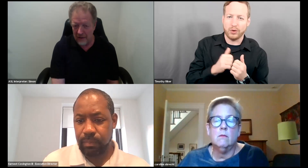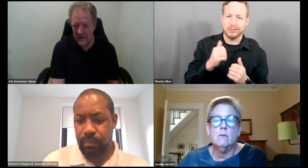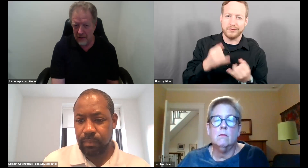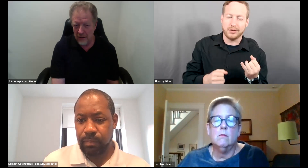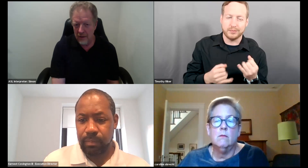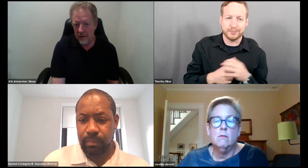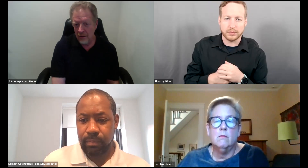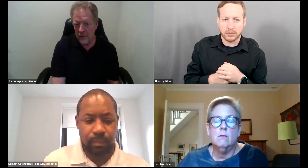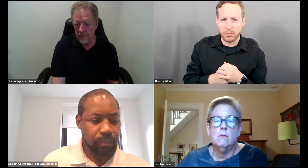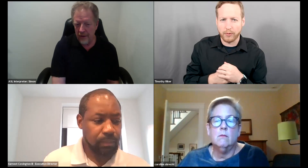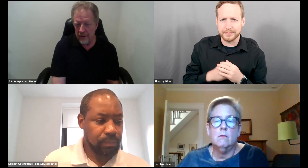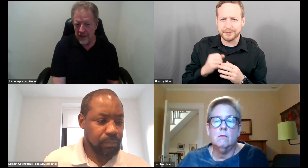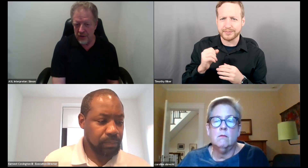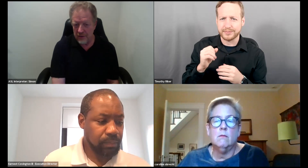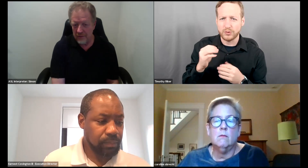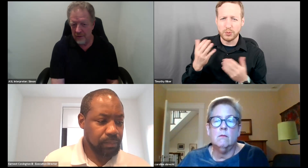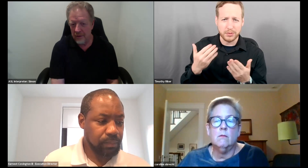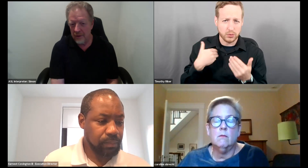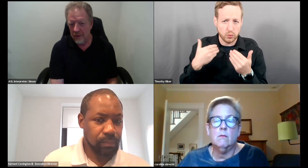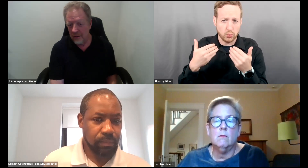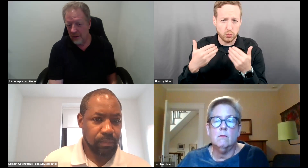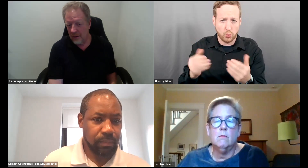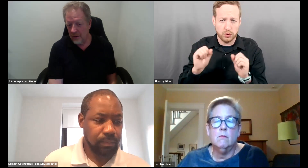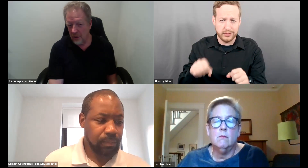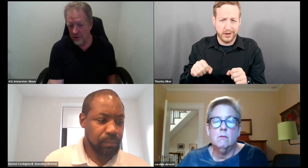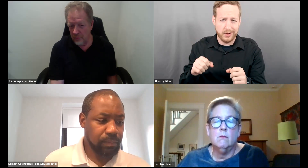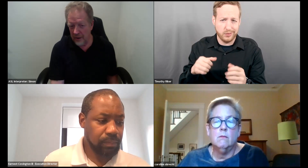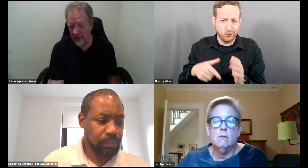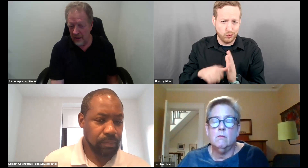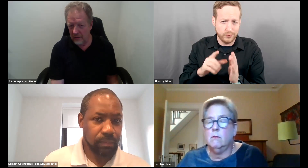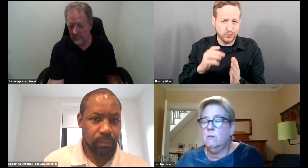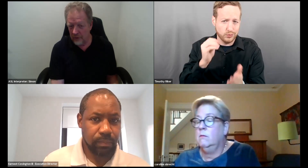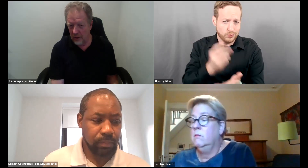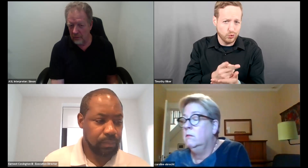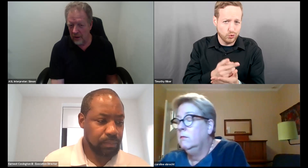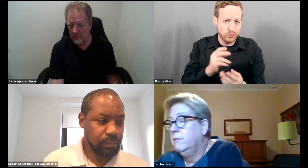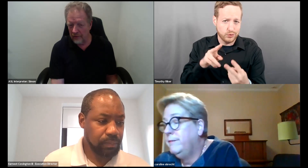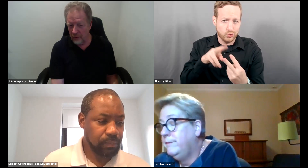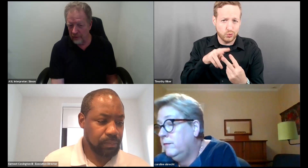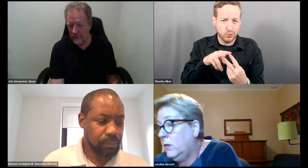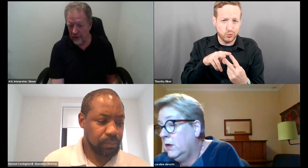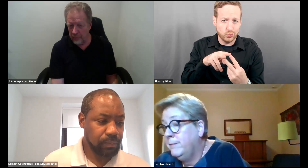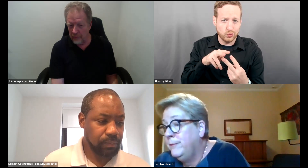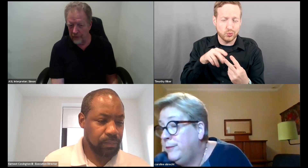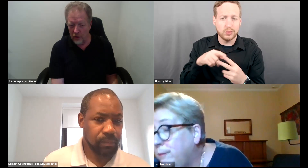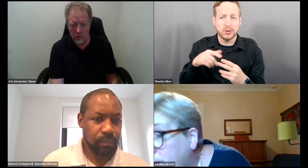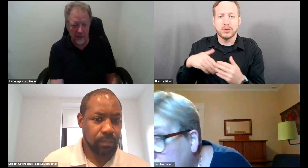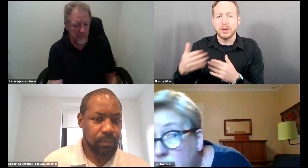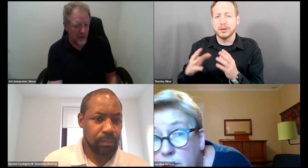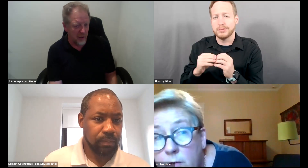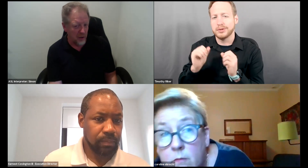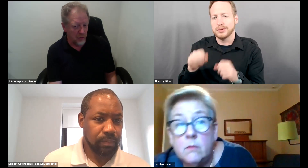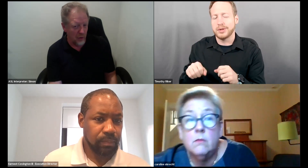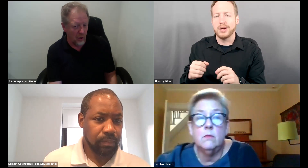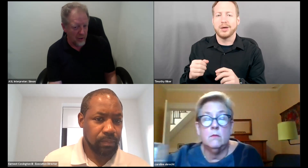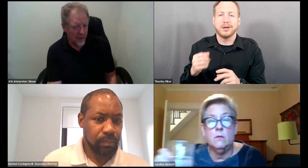again with the finalization. So should we go ahead and, review for the approval for the two that's